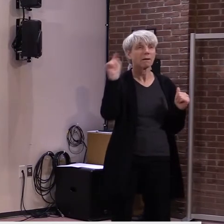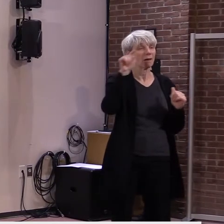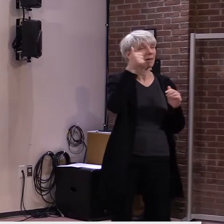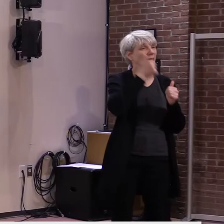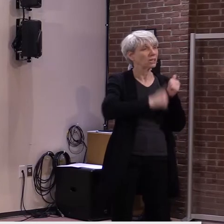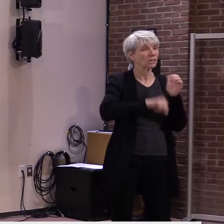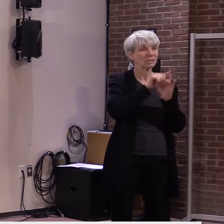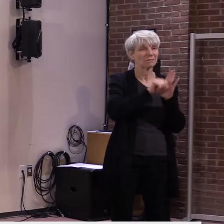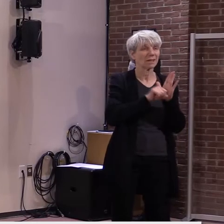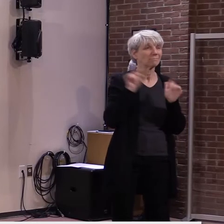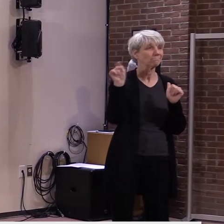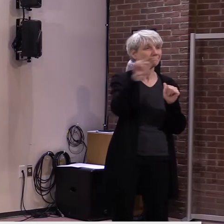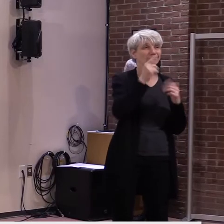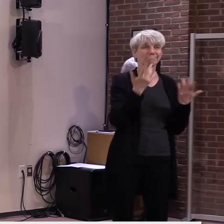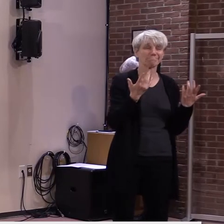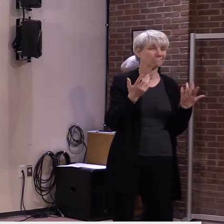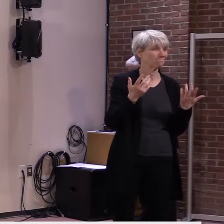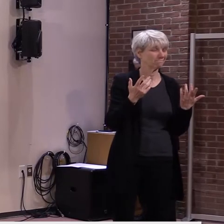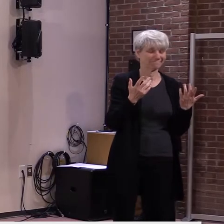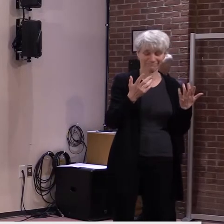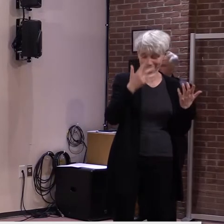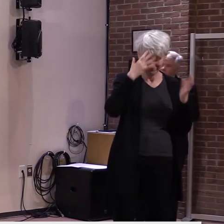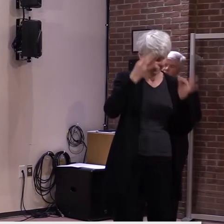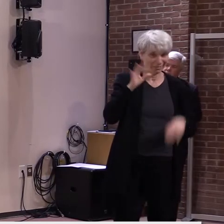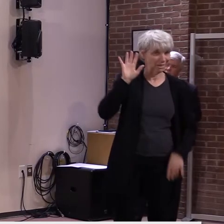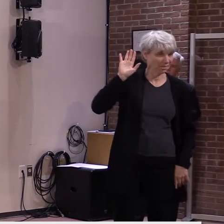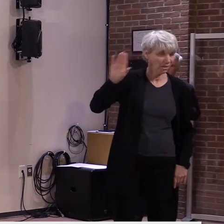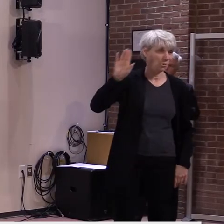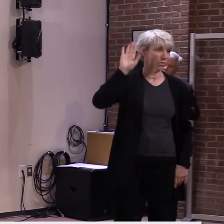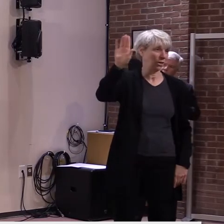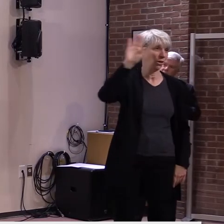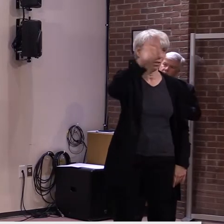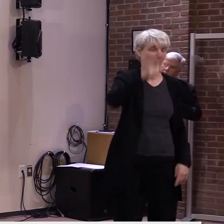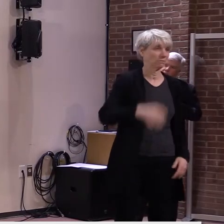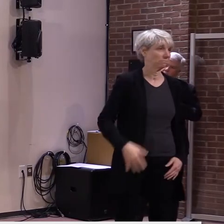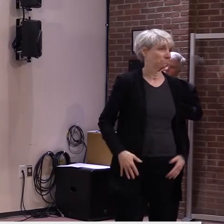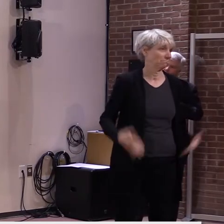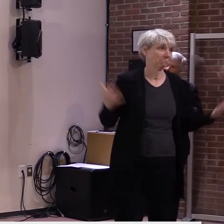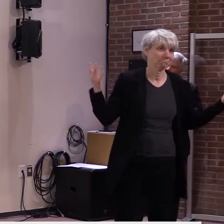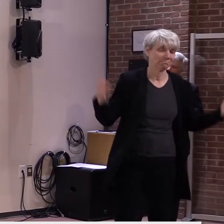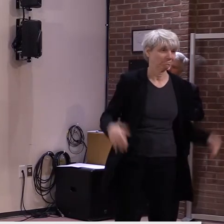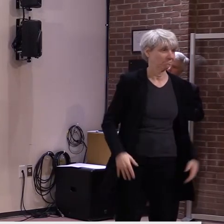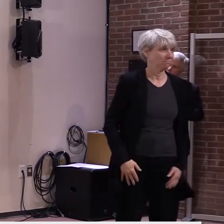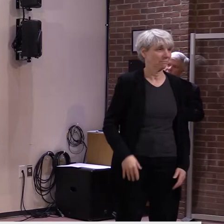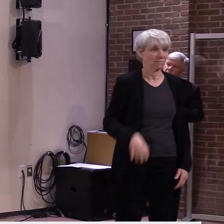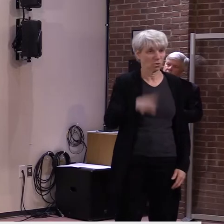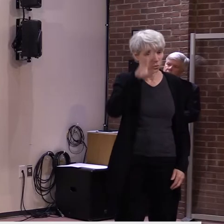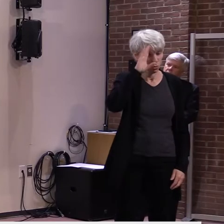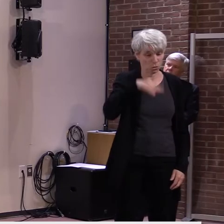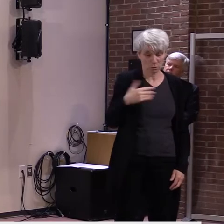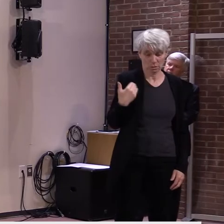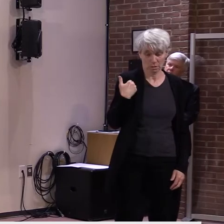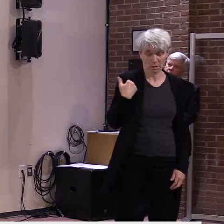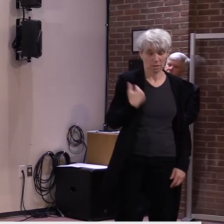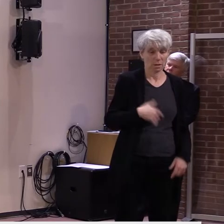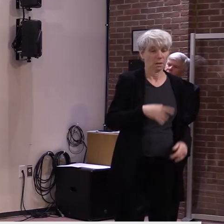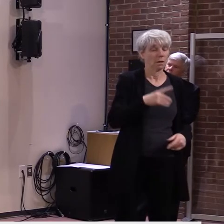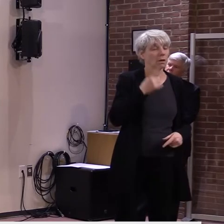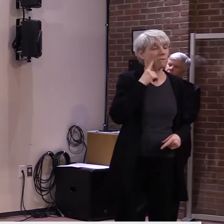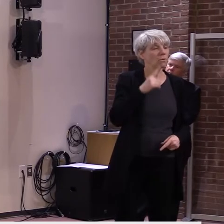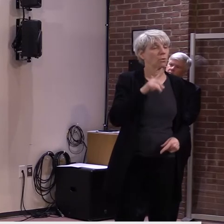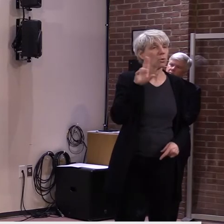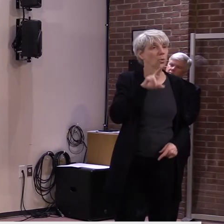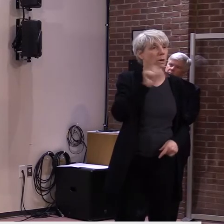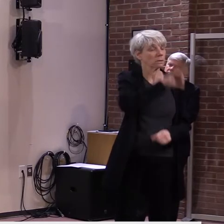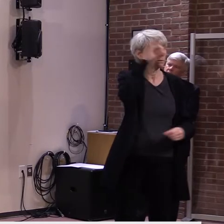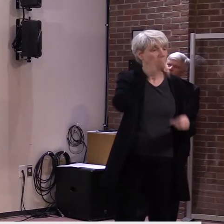do what they think is right for them. I think we proved in the last election that this was worthwhile. I think